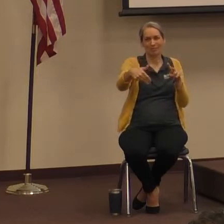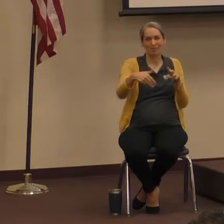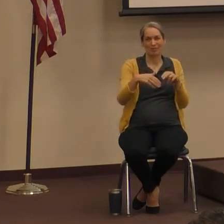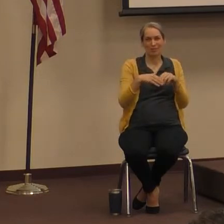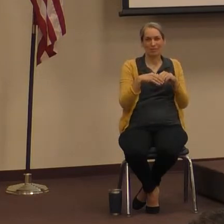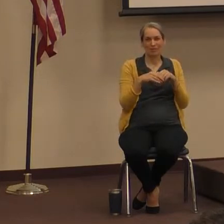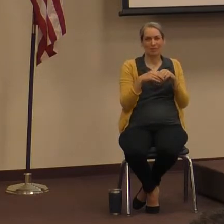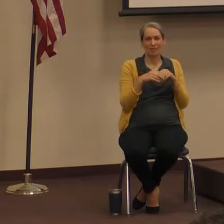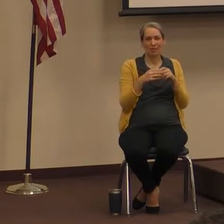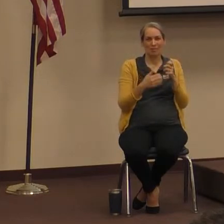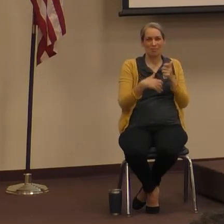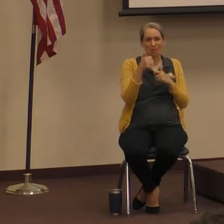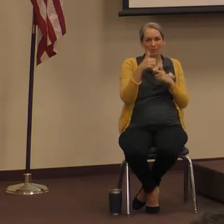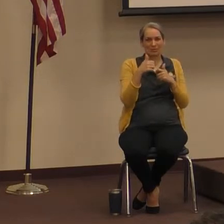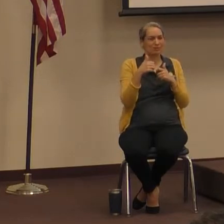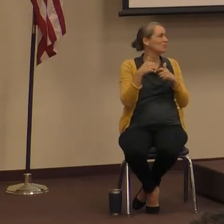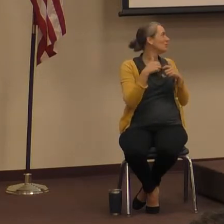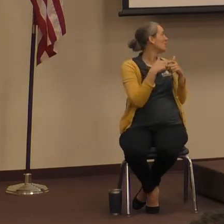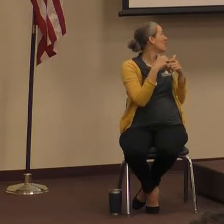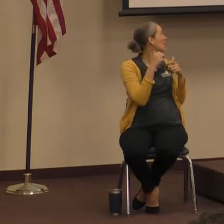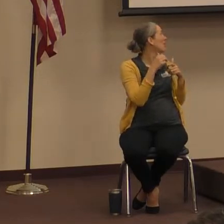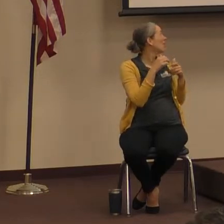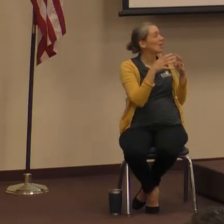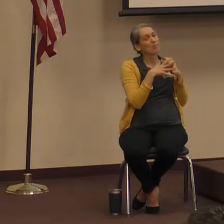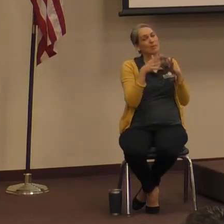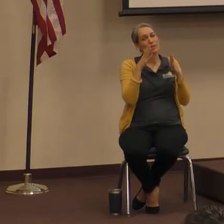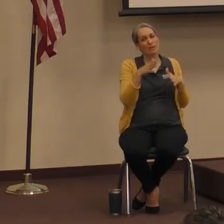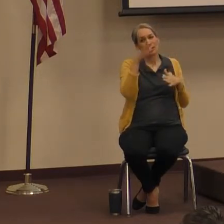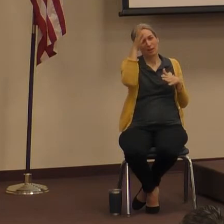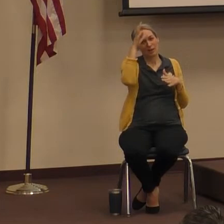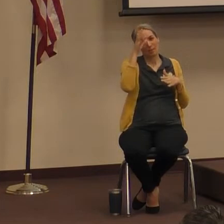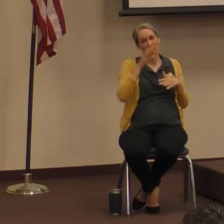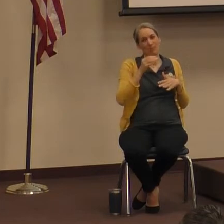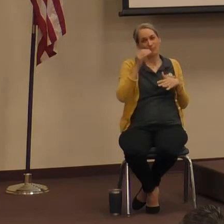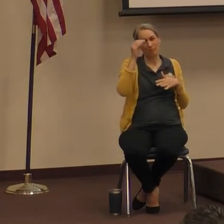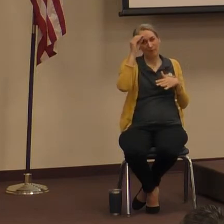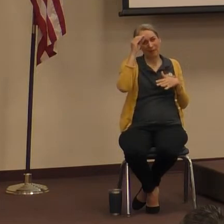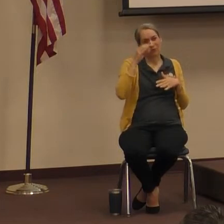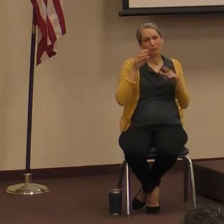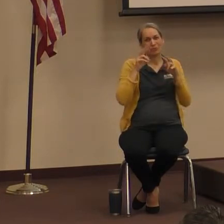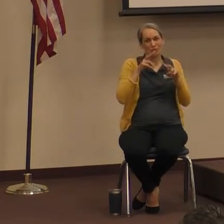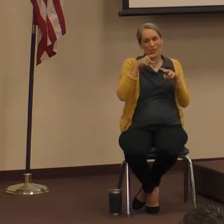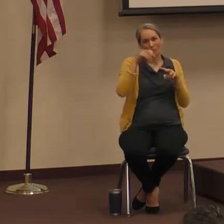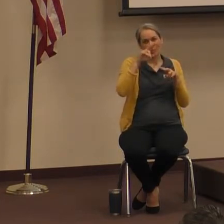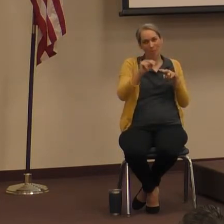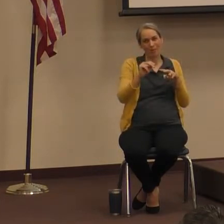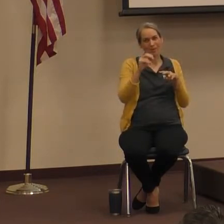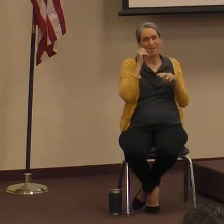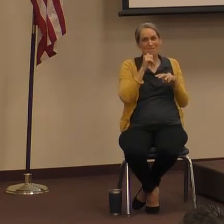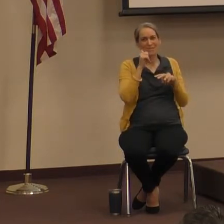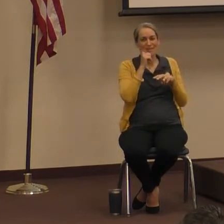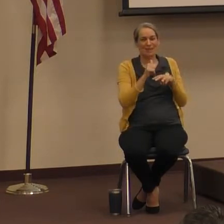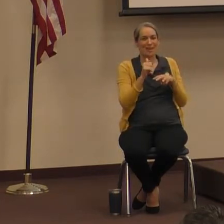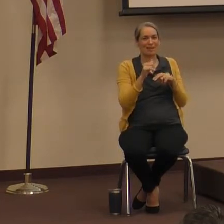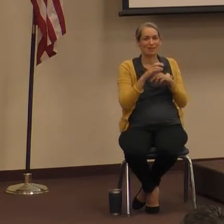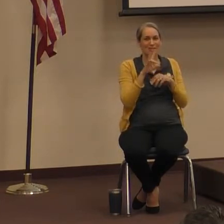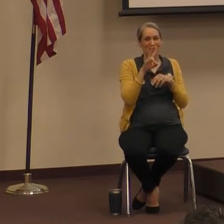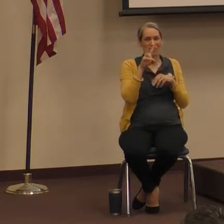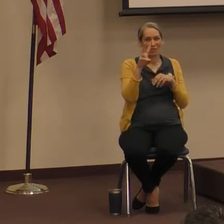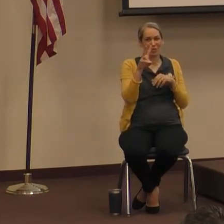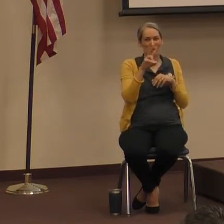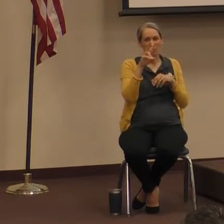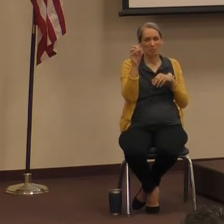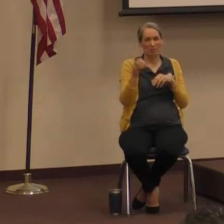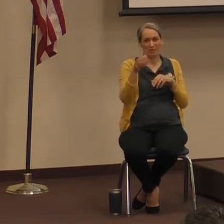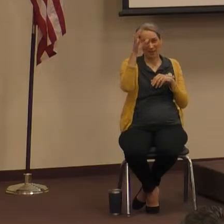every day. Nearly 60% of college students admit to seeking it out once a week. 72% of non-practicing Christian males,